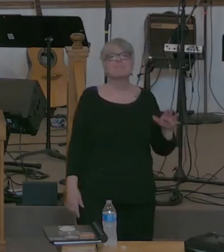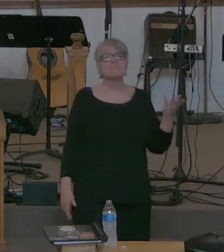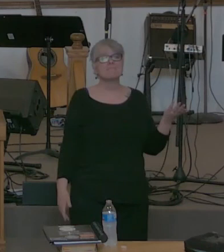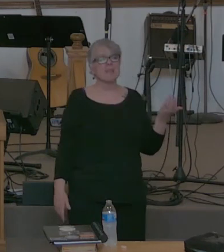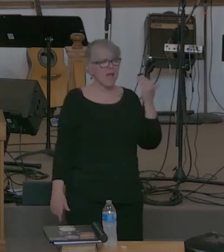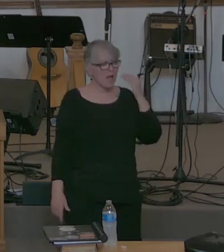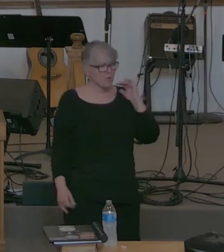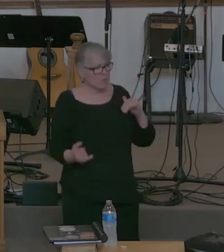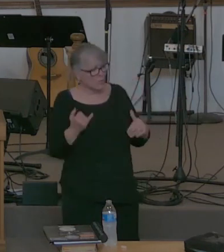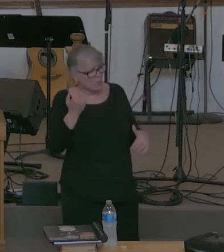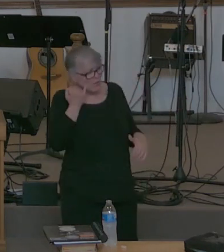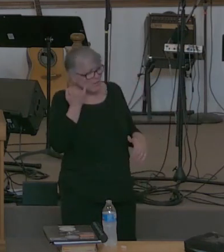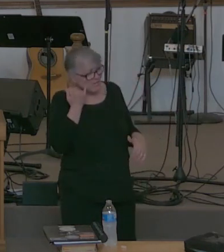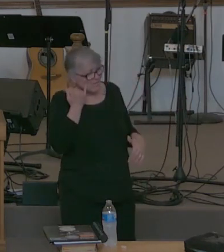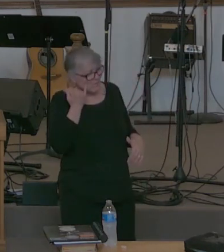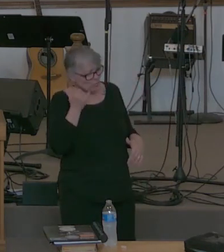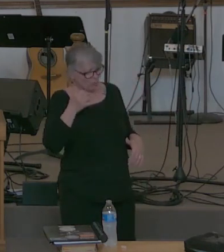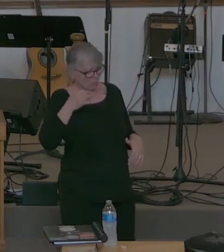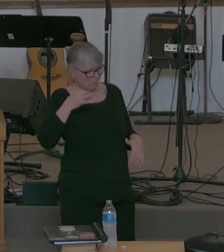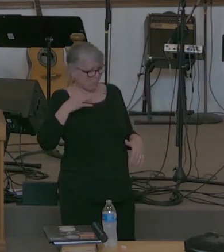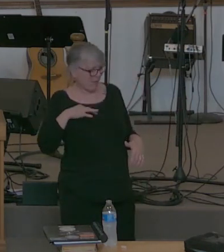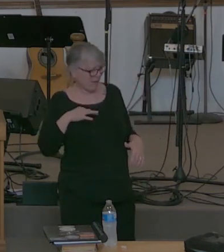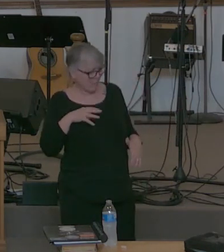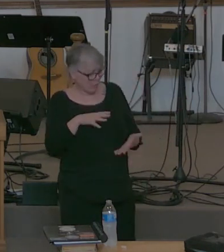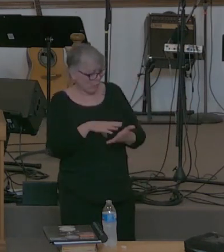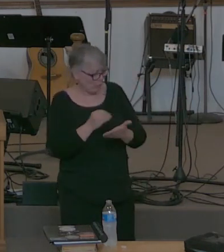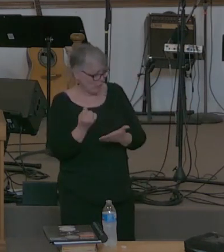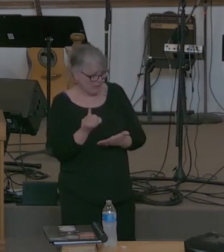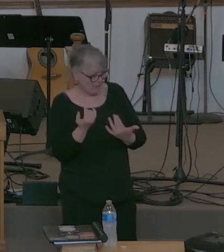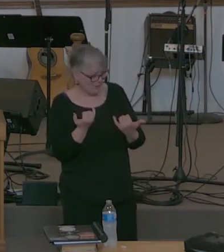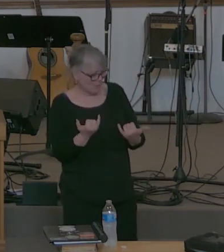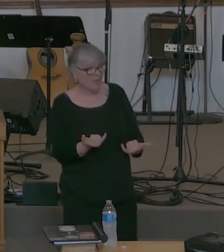I don't know if you got nothing out of tonight or not.